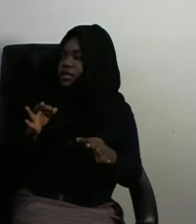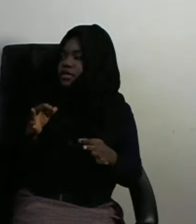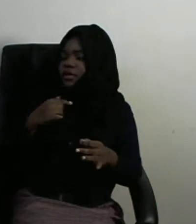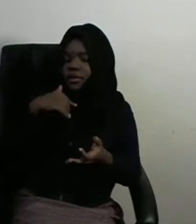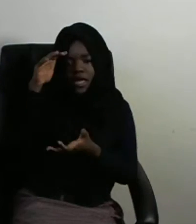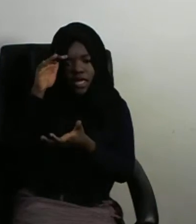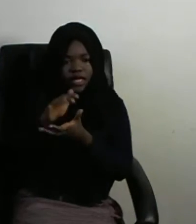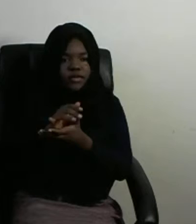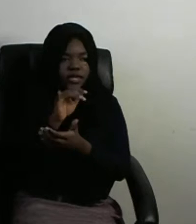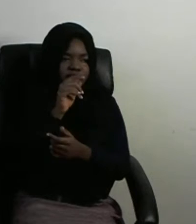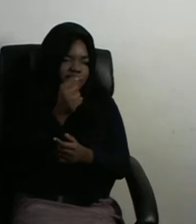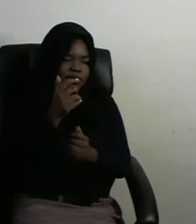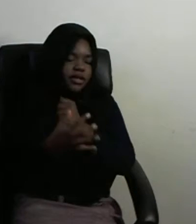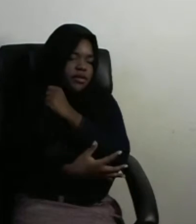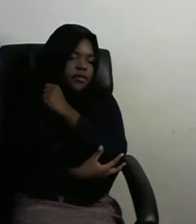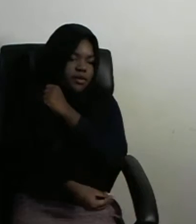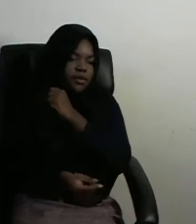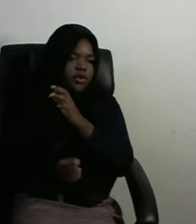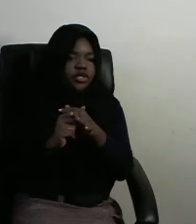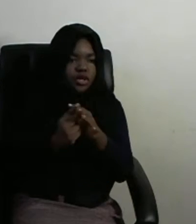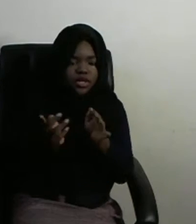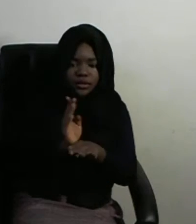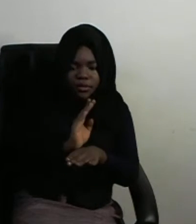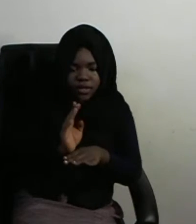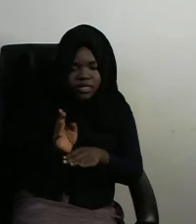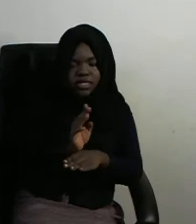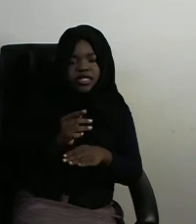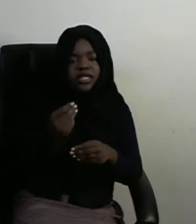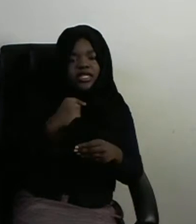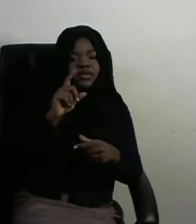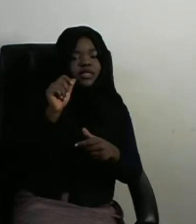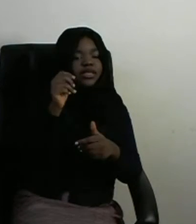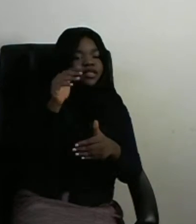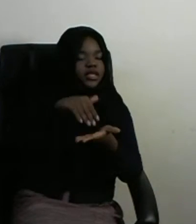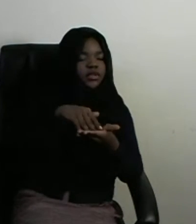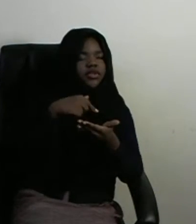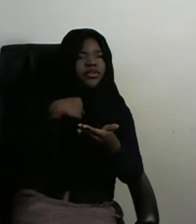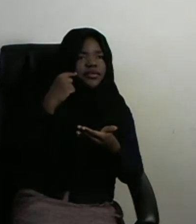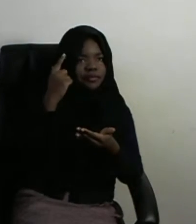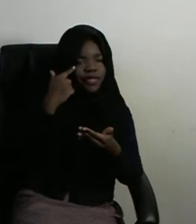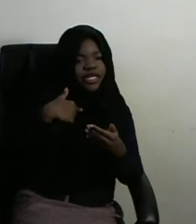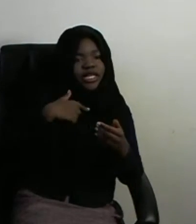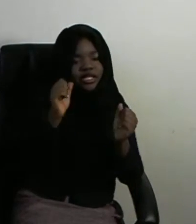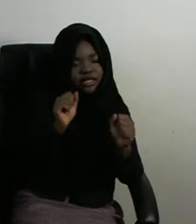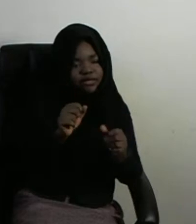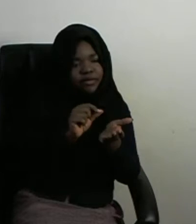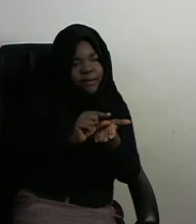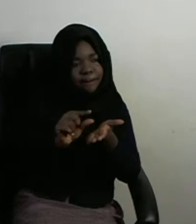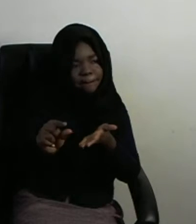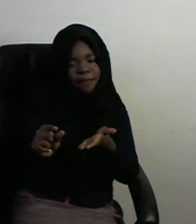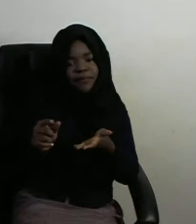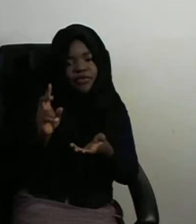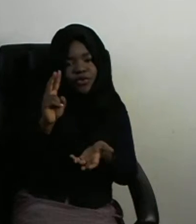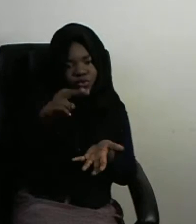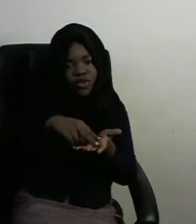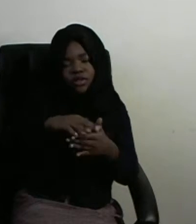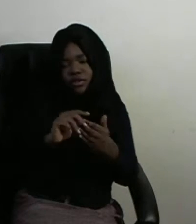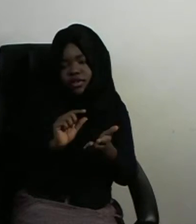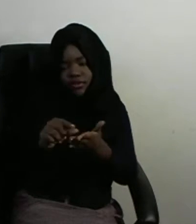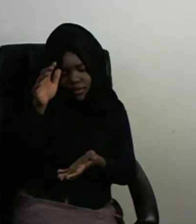my husband is a bit poor, he started business, he gave me 10,000, I think I can give away